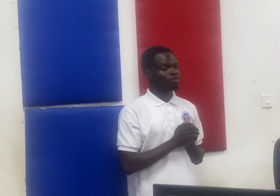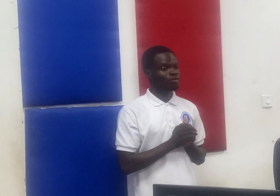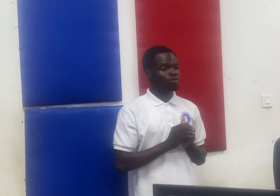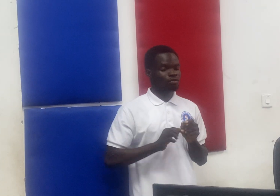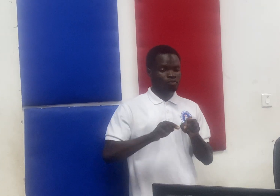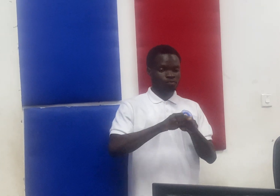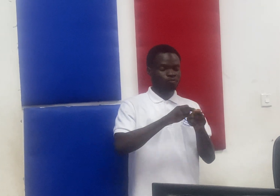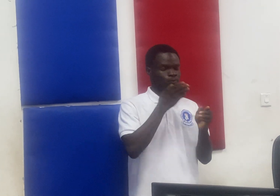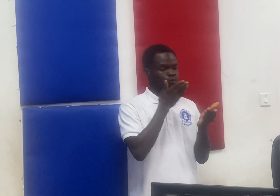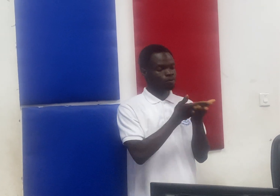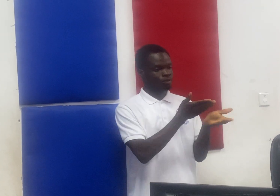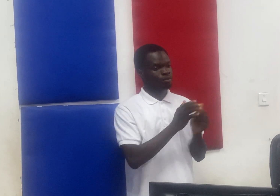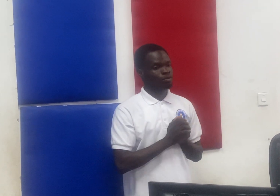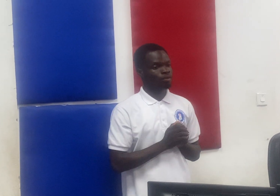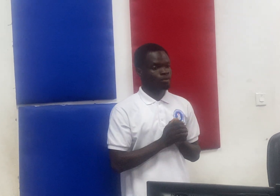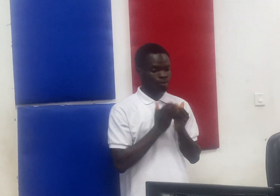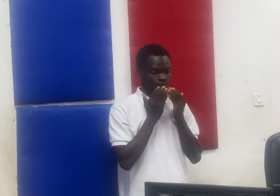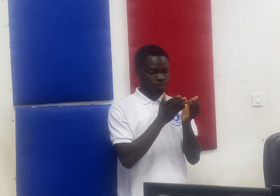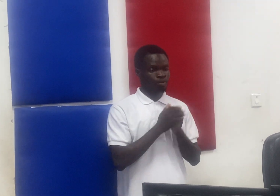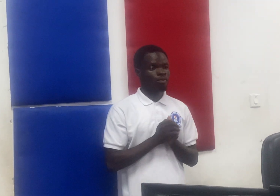good. Thank you.